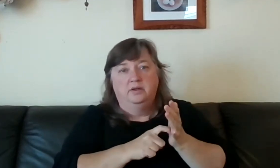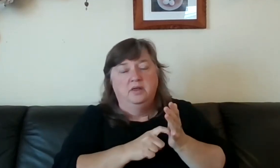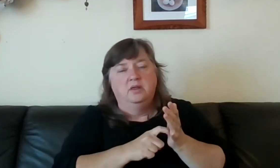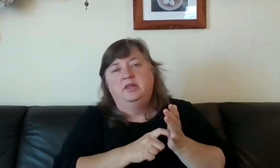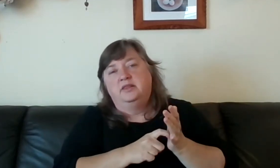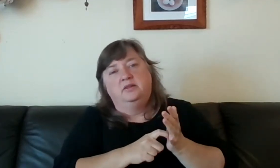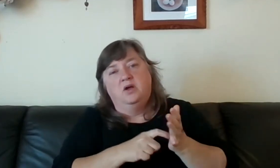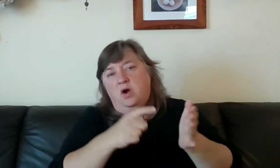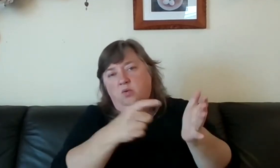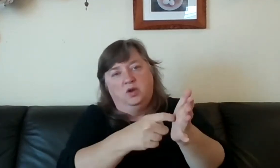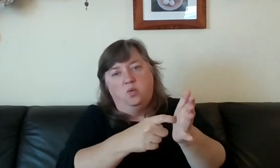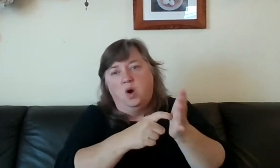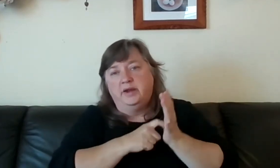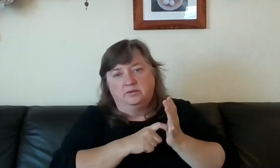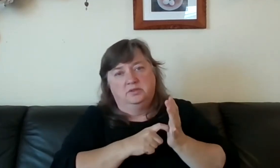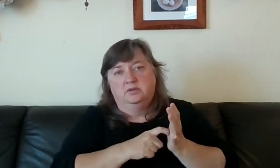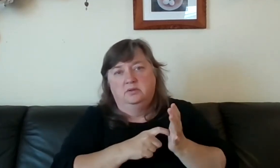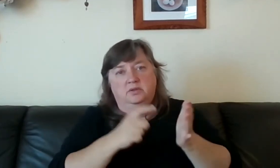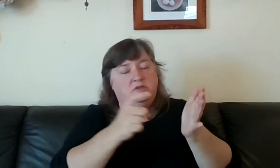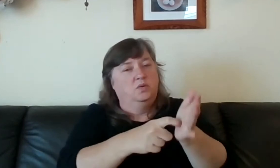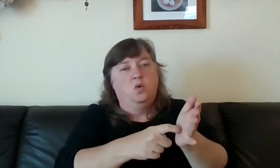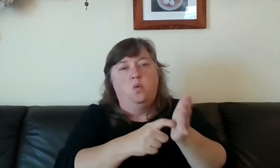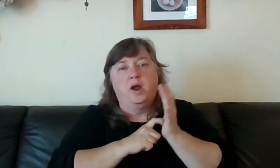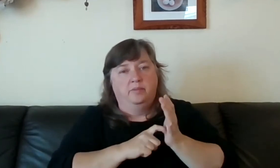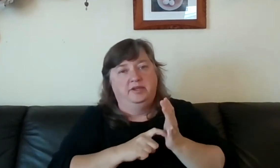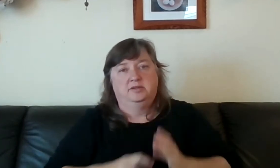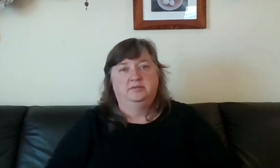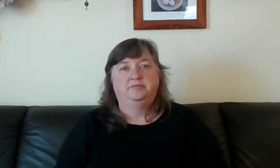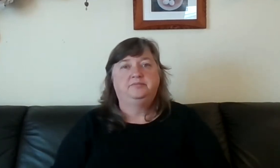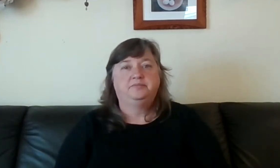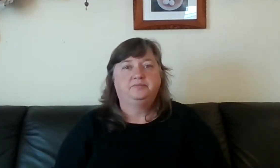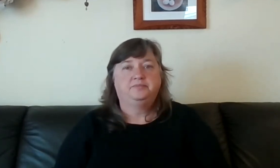It'd be like the law requires. It's a requirement.